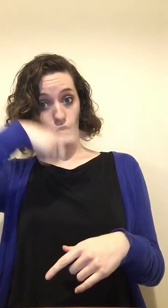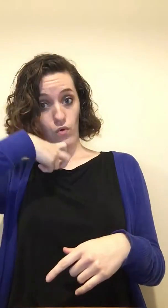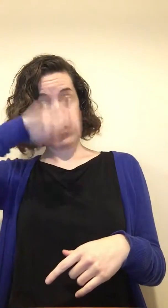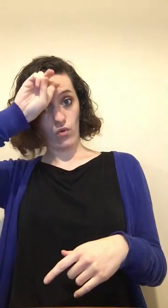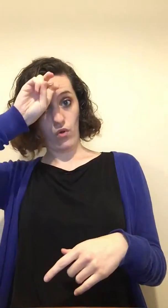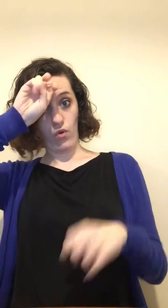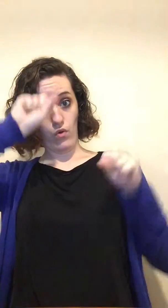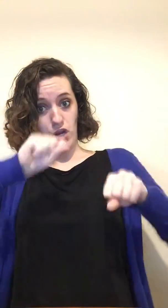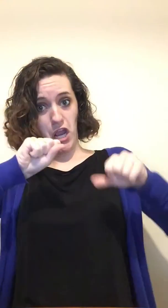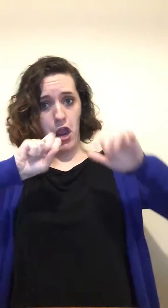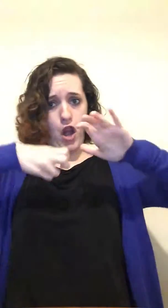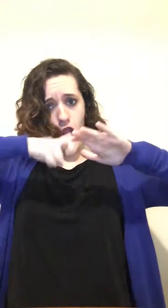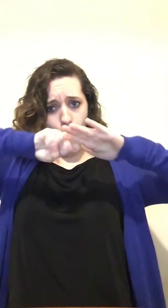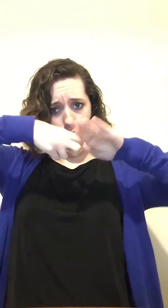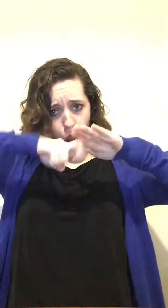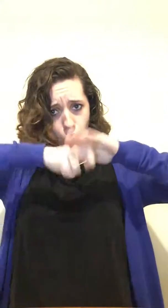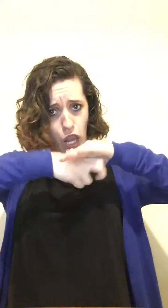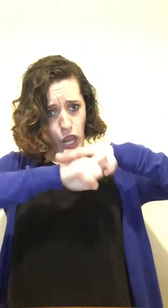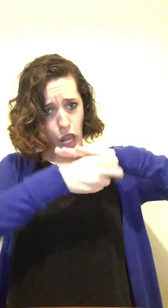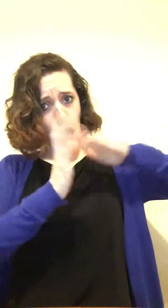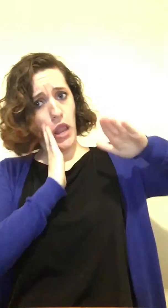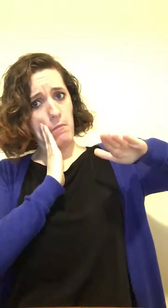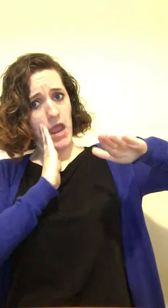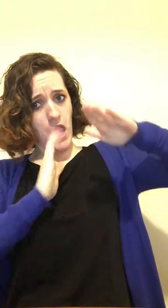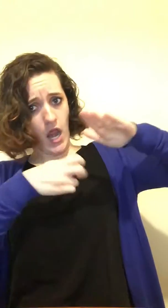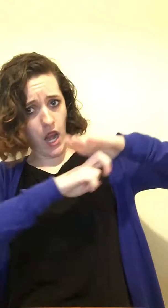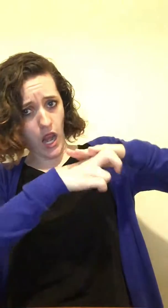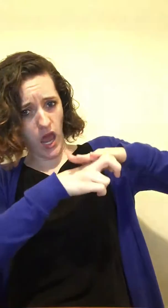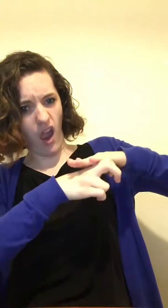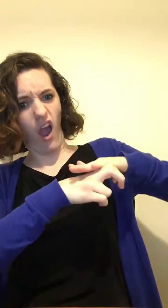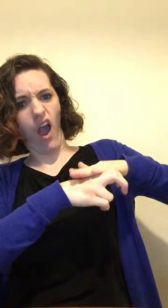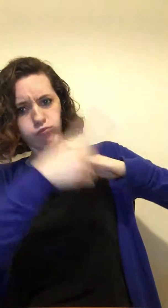under the bed? It's your problem. Undo it."